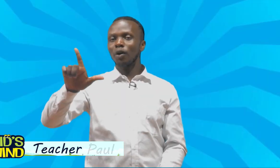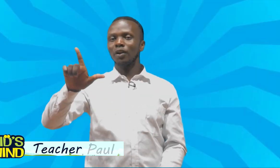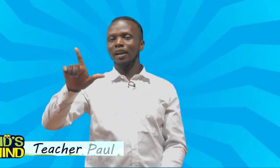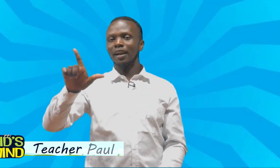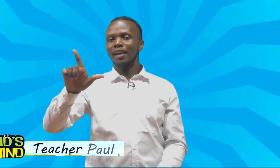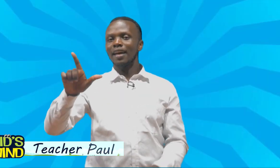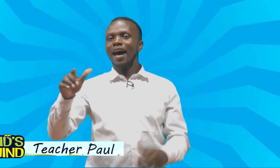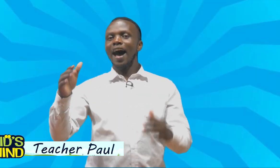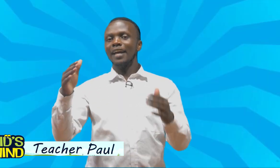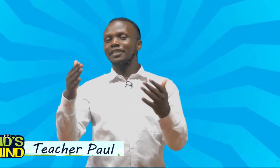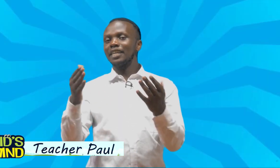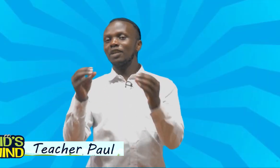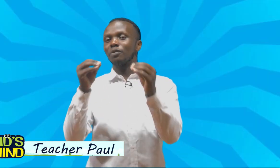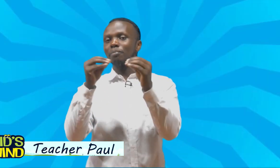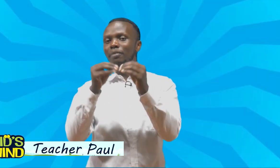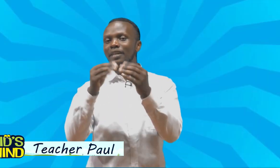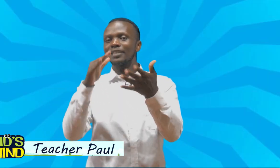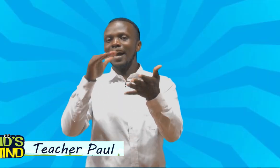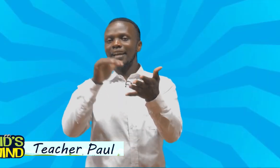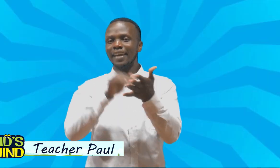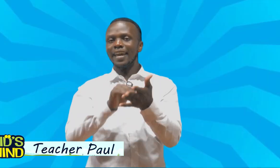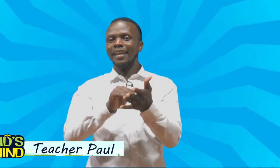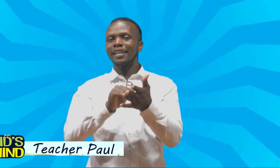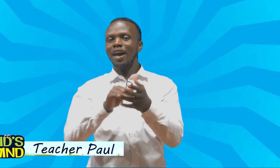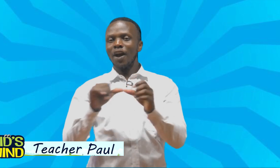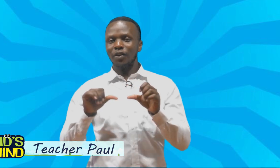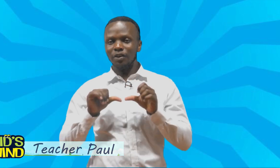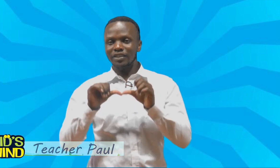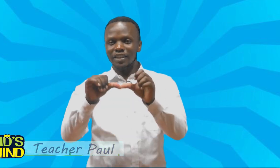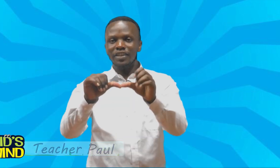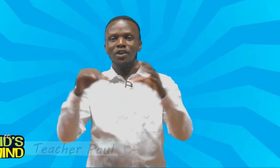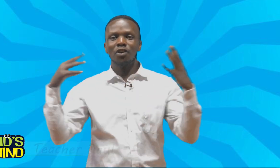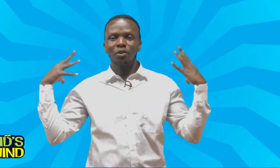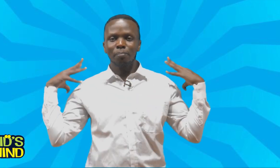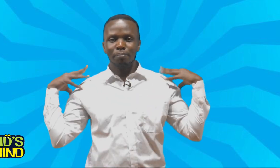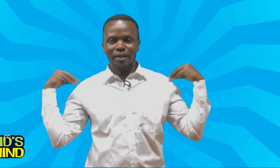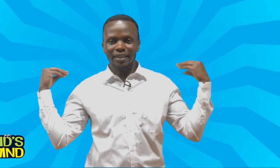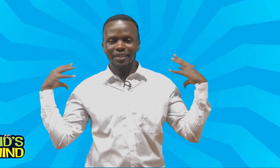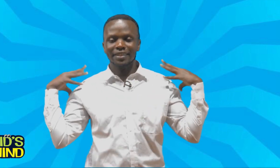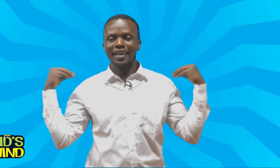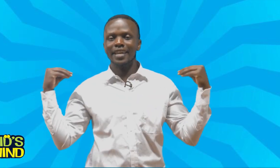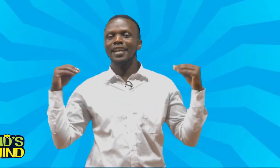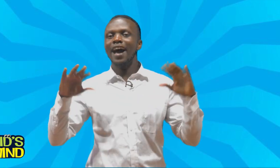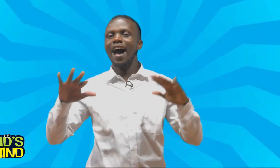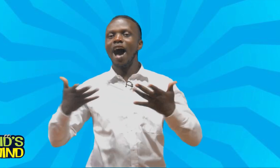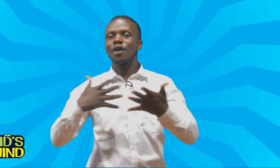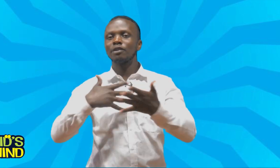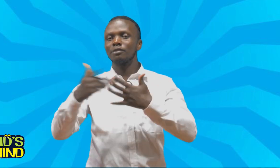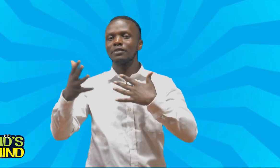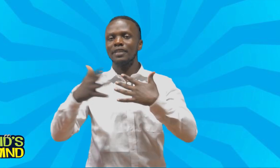Paul. Until we meet again, continue practicing